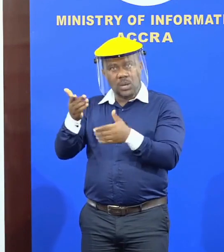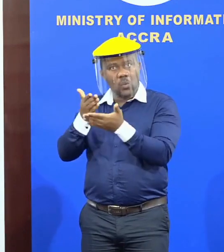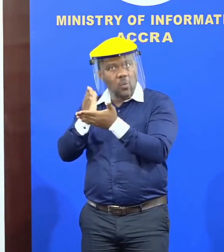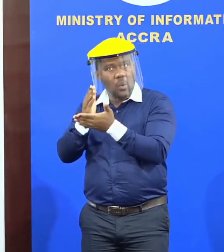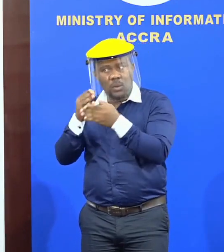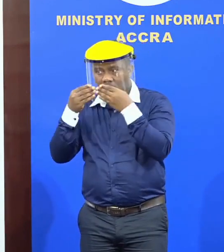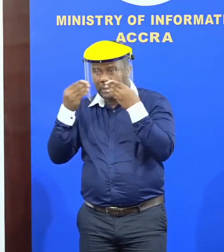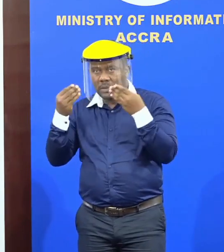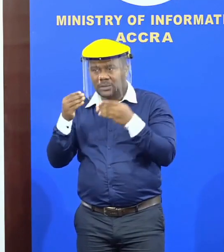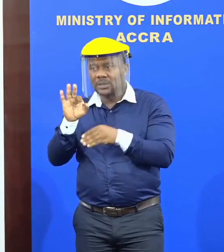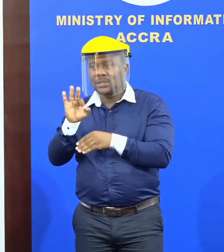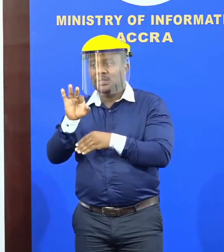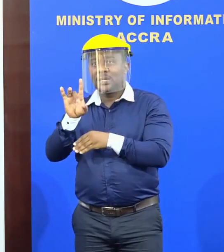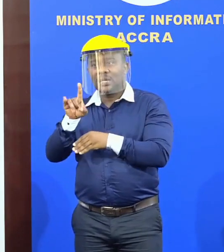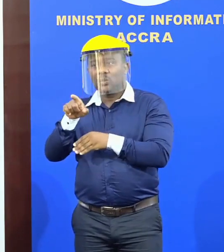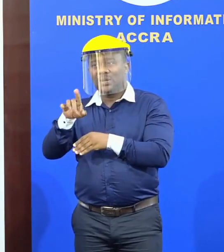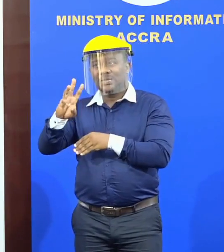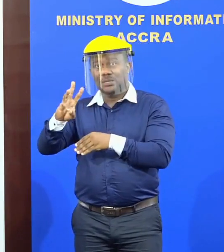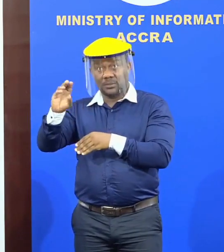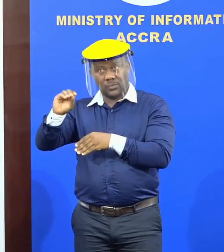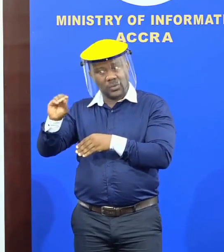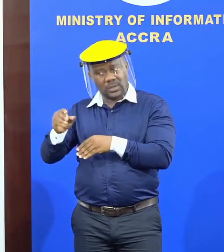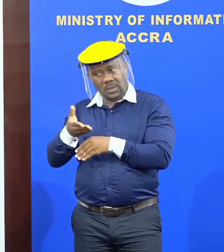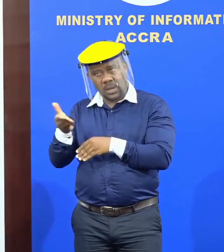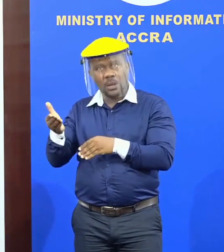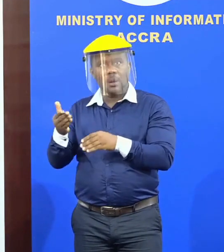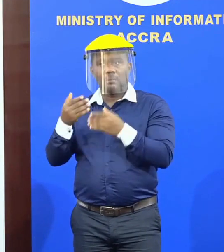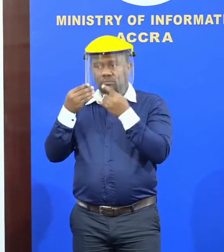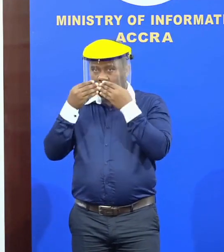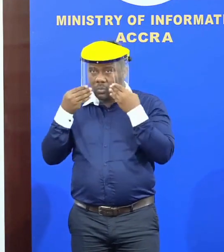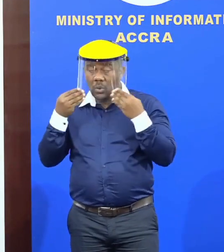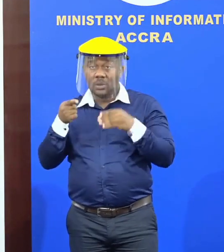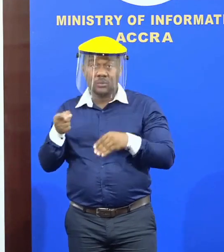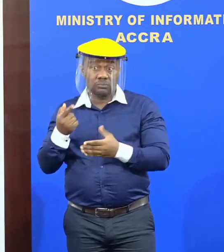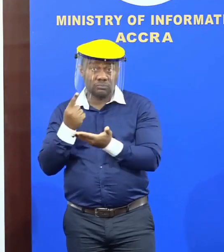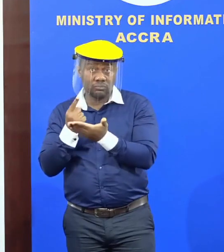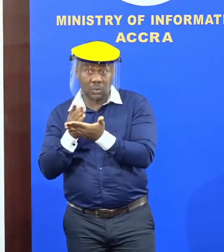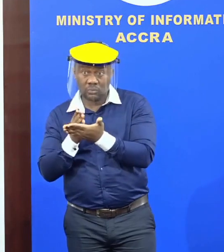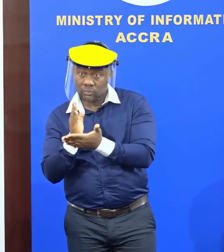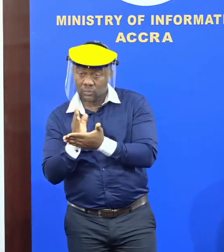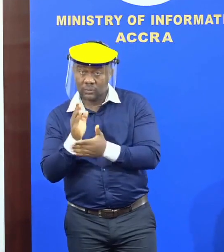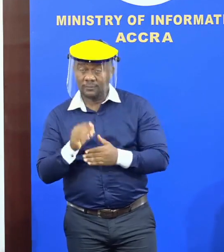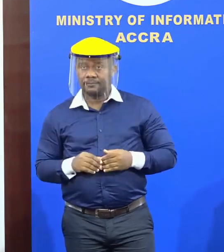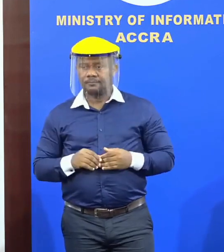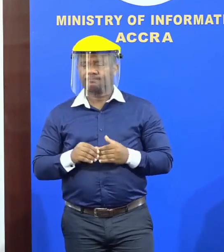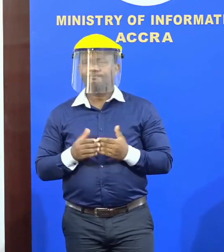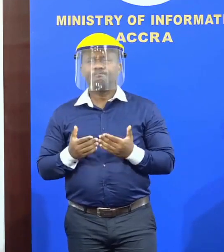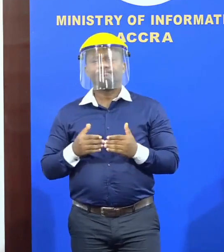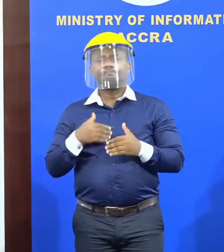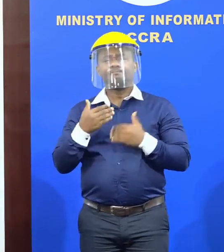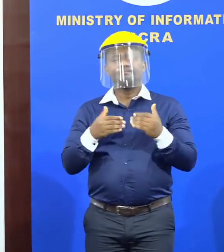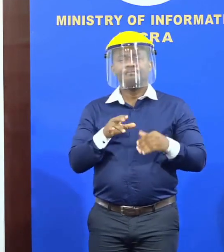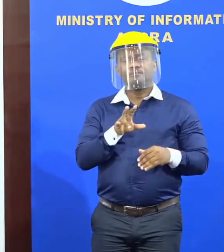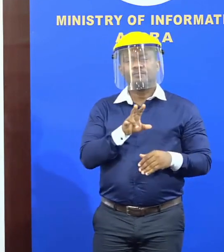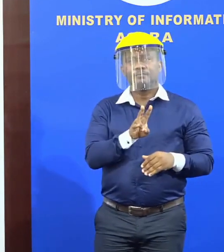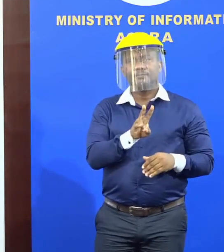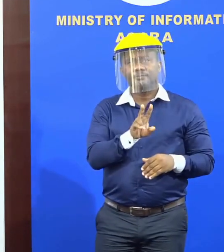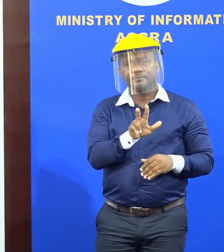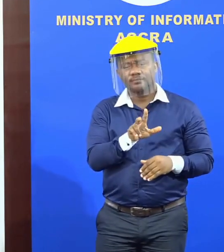About 98.6% of the large churches wore their masks religiously. And then it drops to